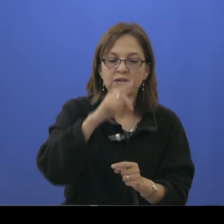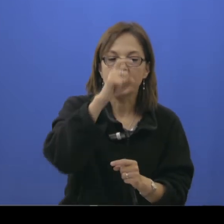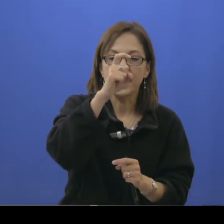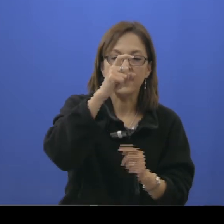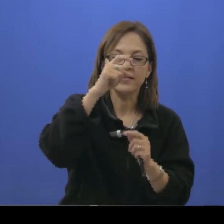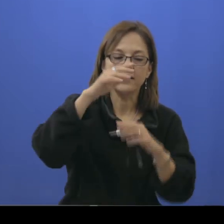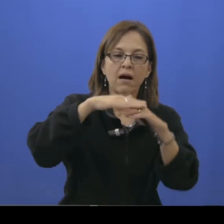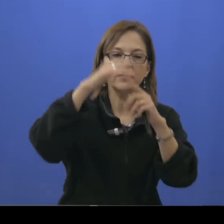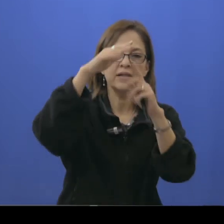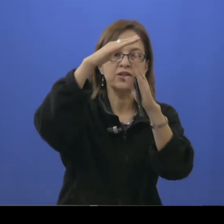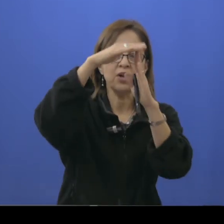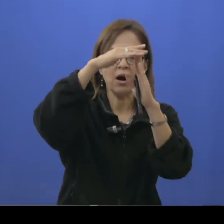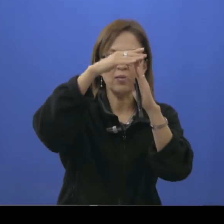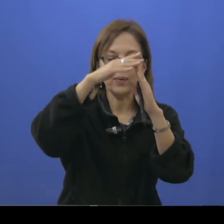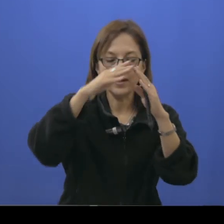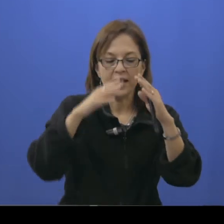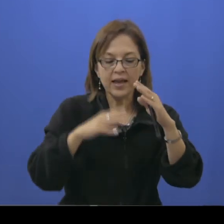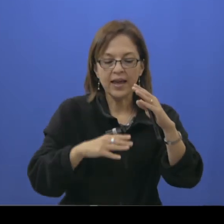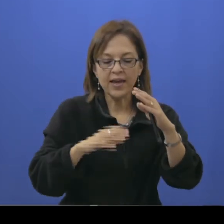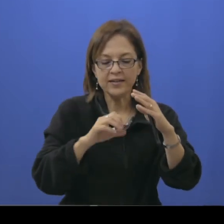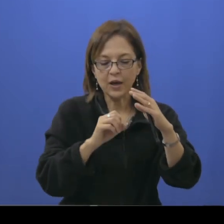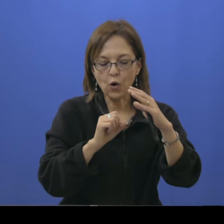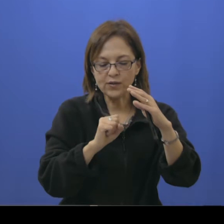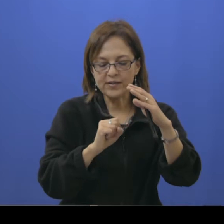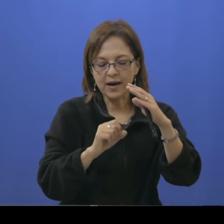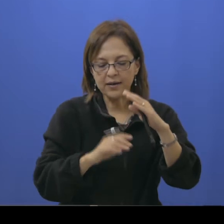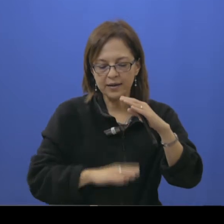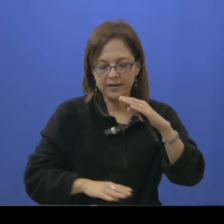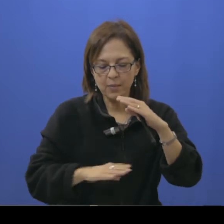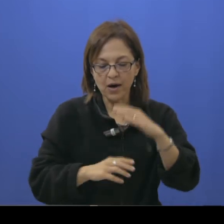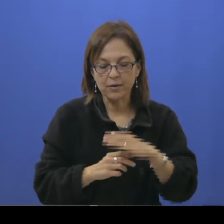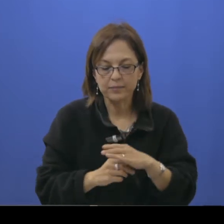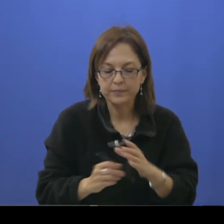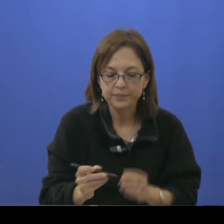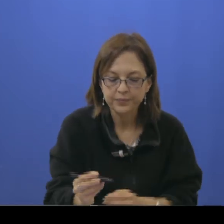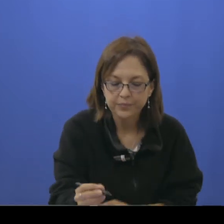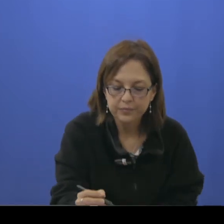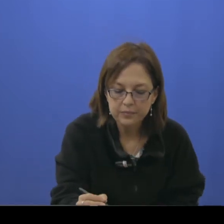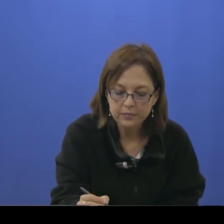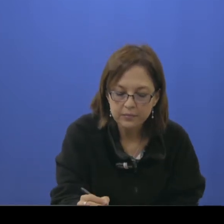Use the x on the top and the cosine in the bottom.